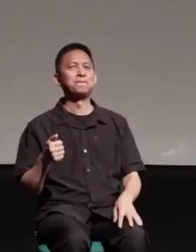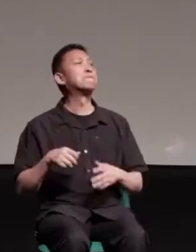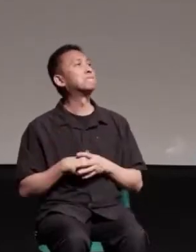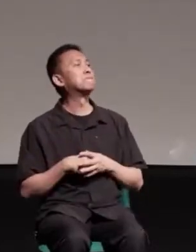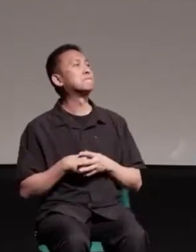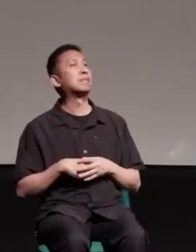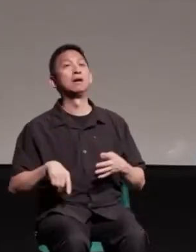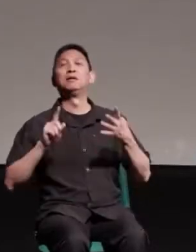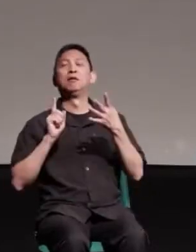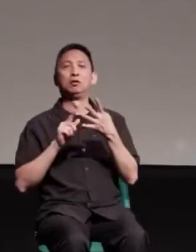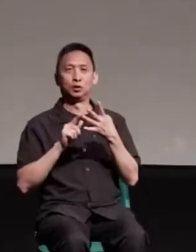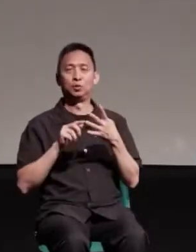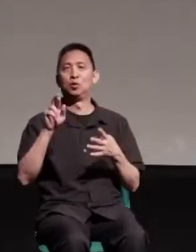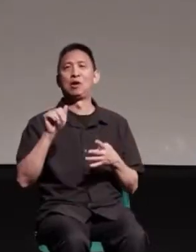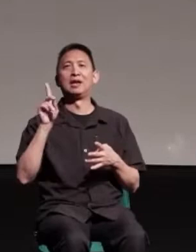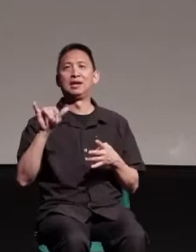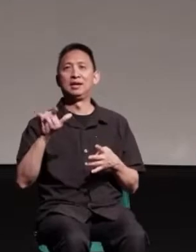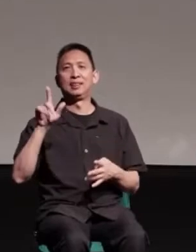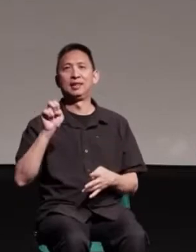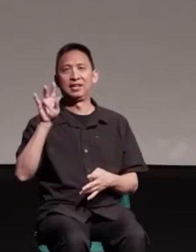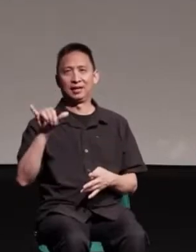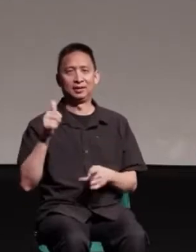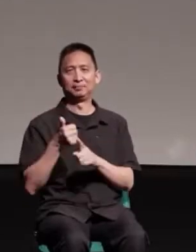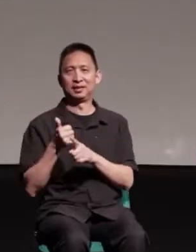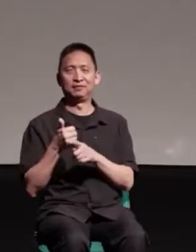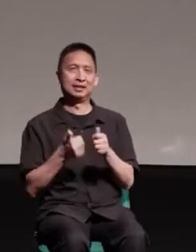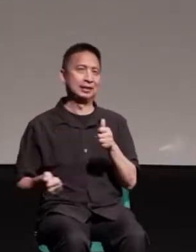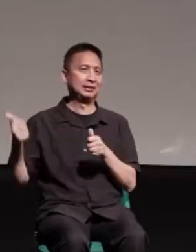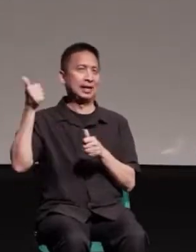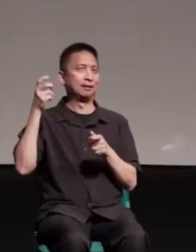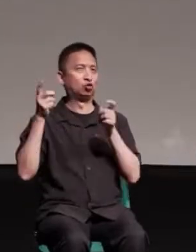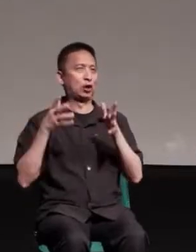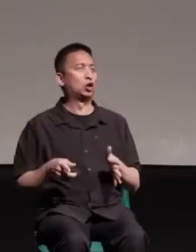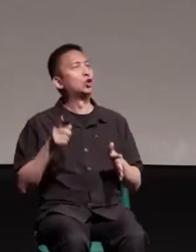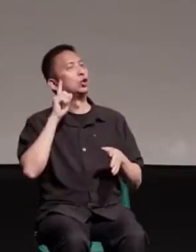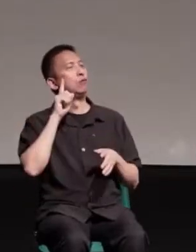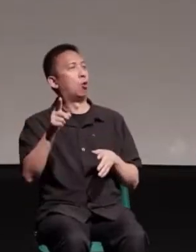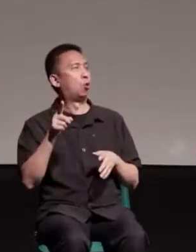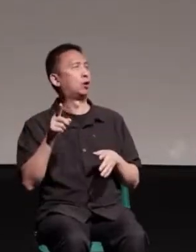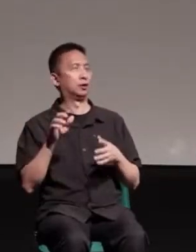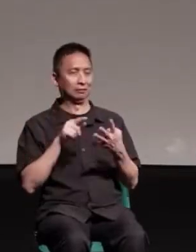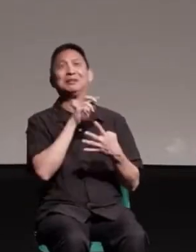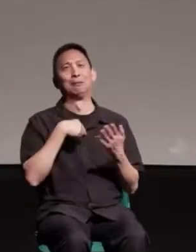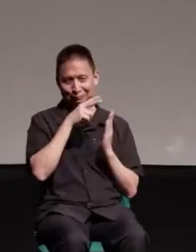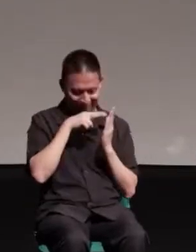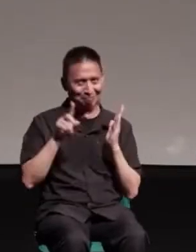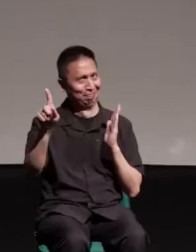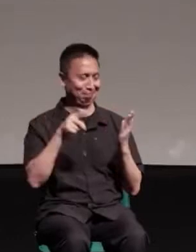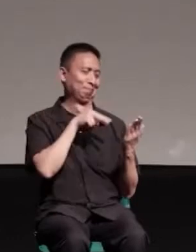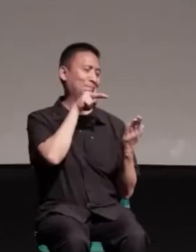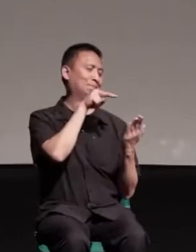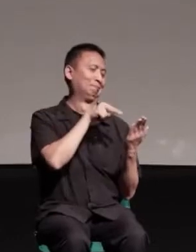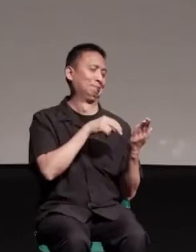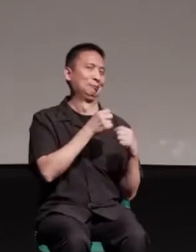We also have Wendy Levy, who is the executive director of the, I'm actually looking this up